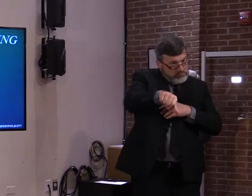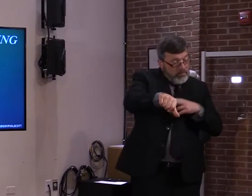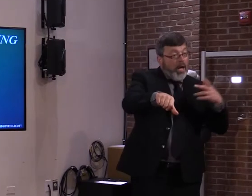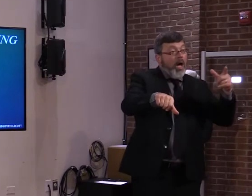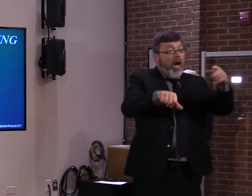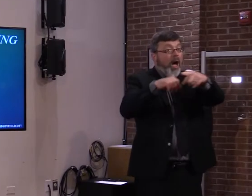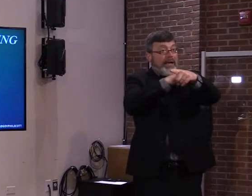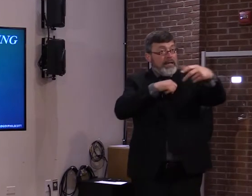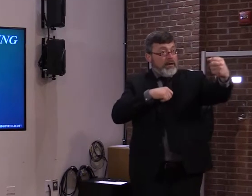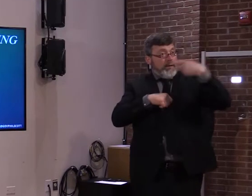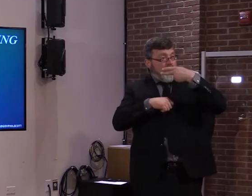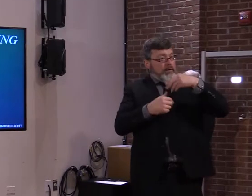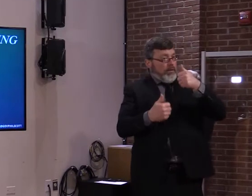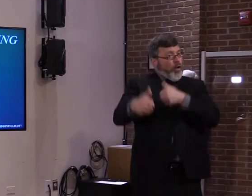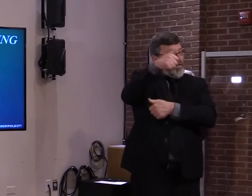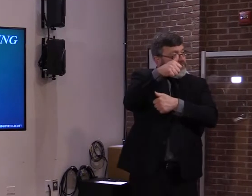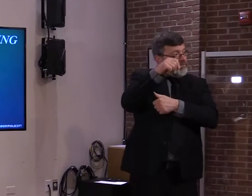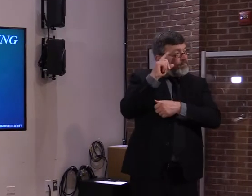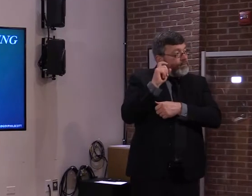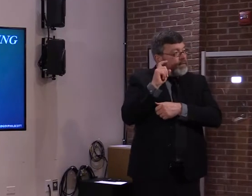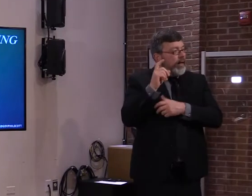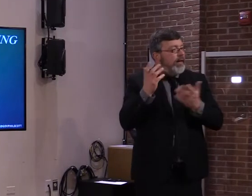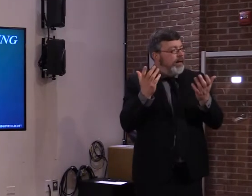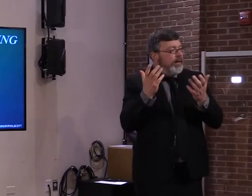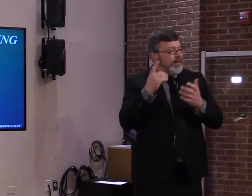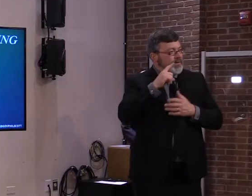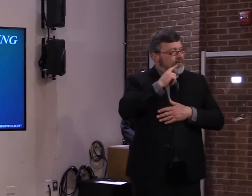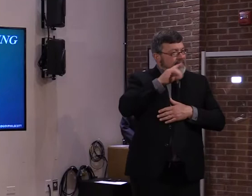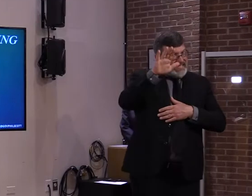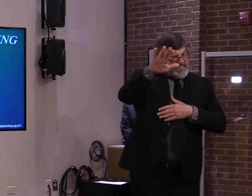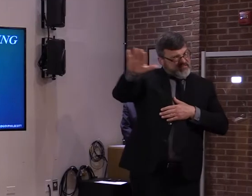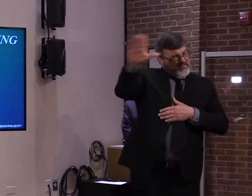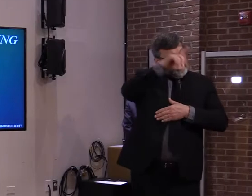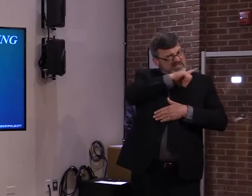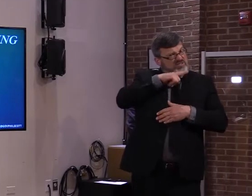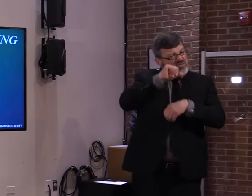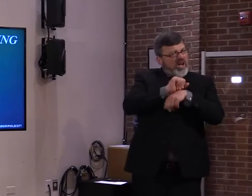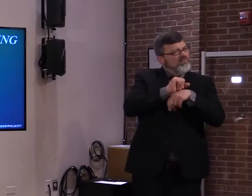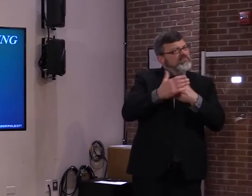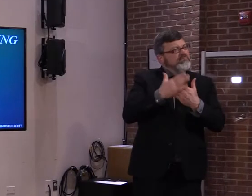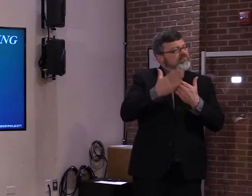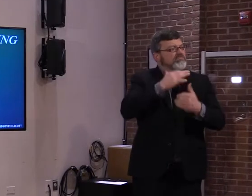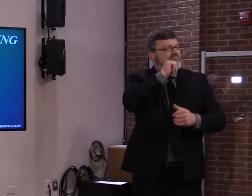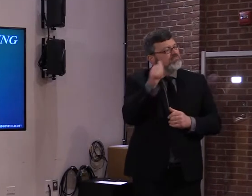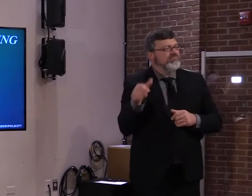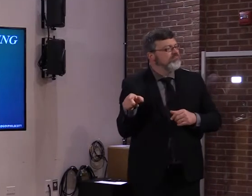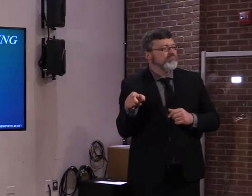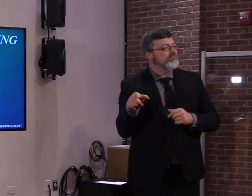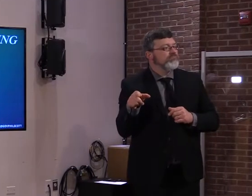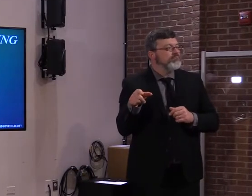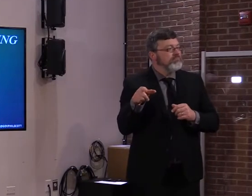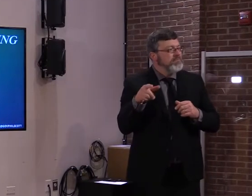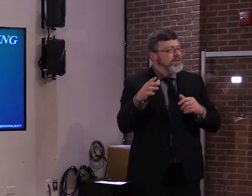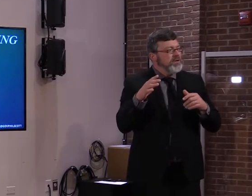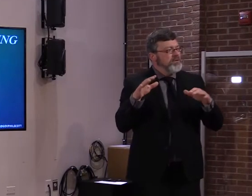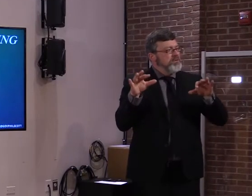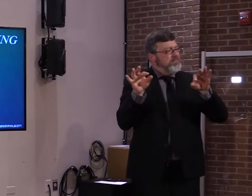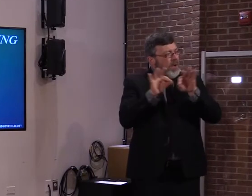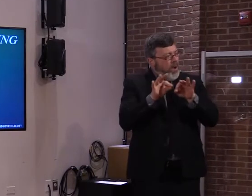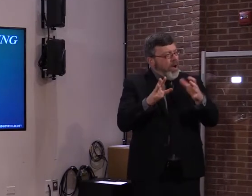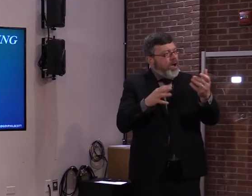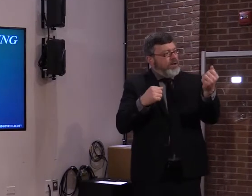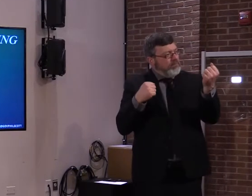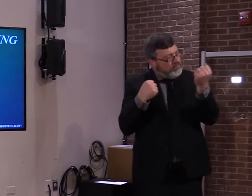is in the same position? Your task is not easy, but it is important. I urge you to support the governor's veto.